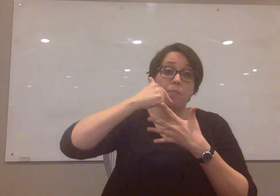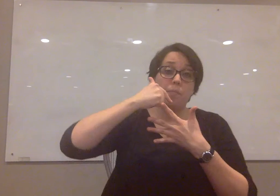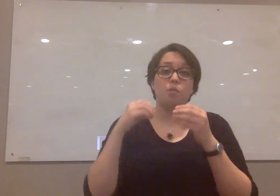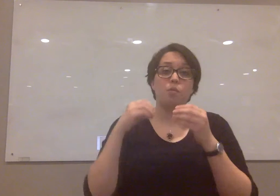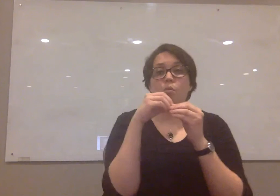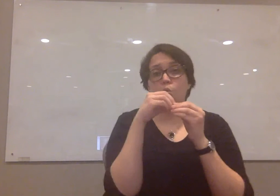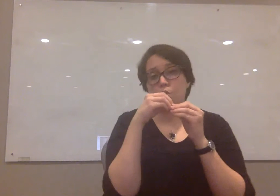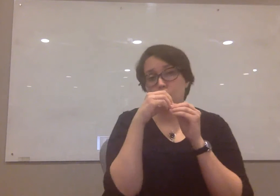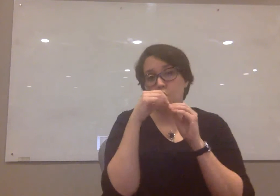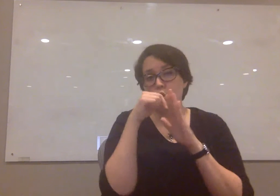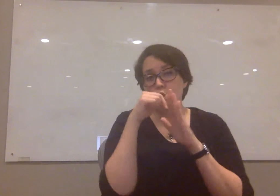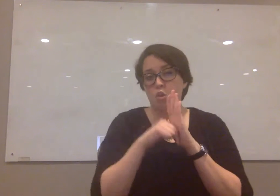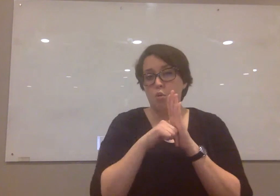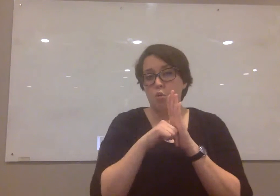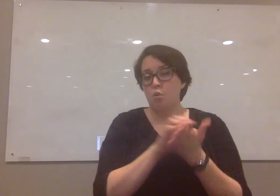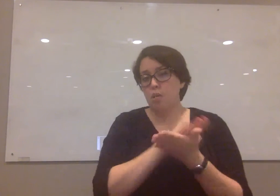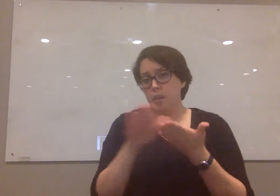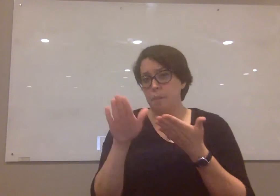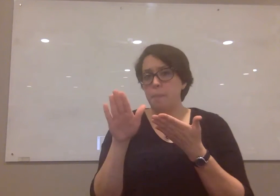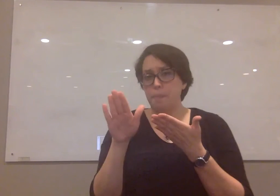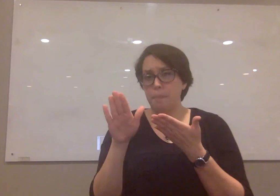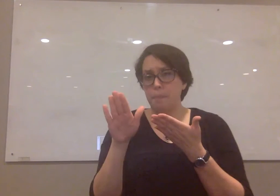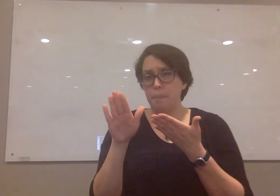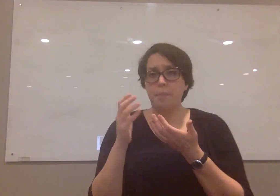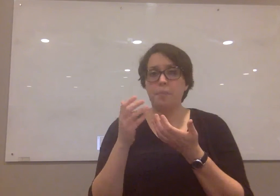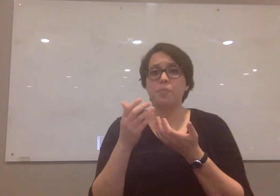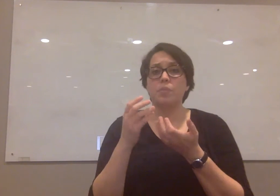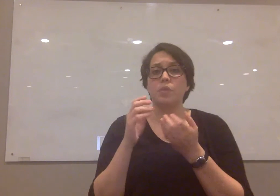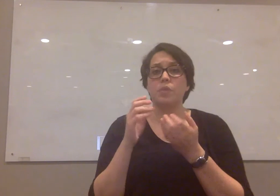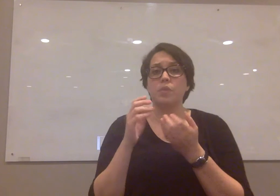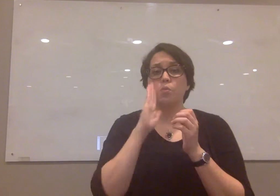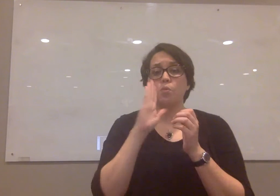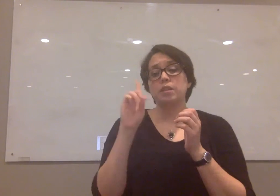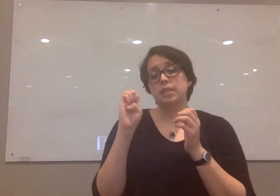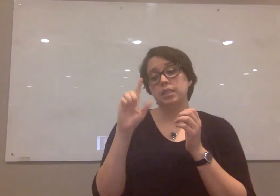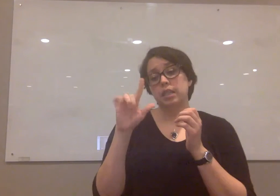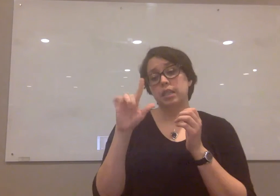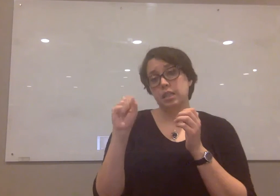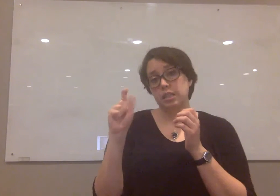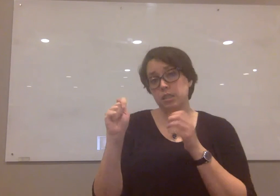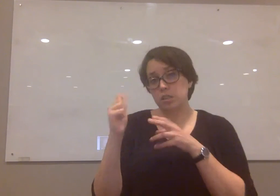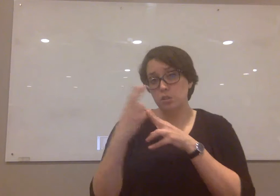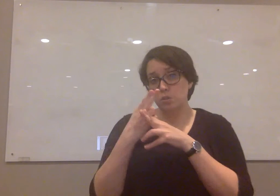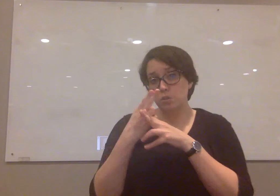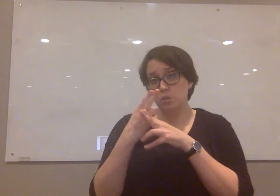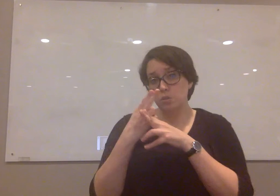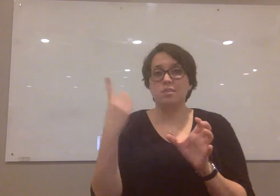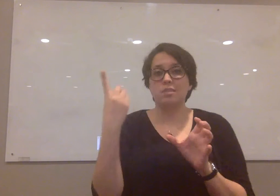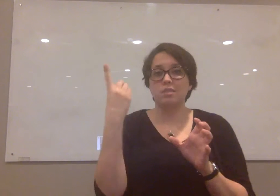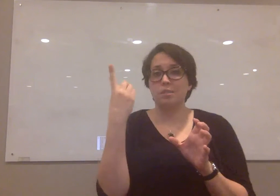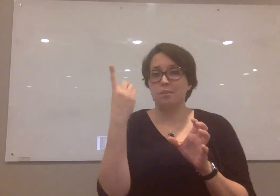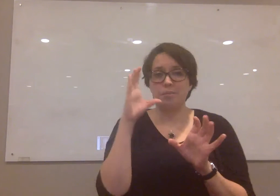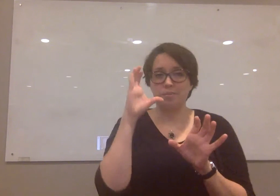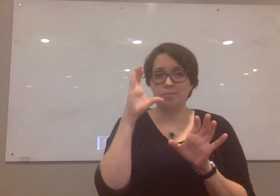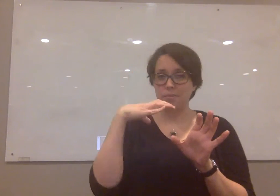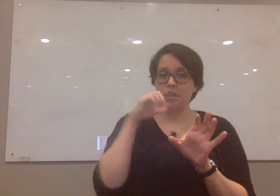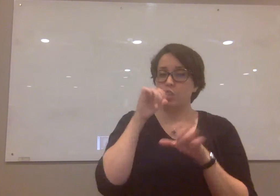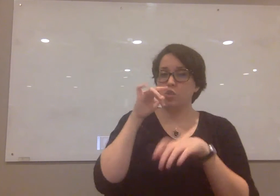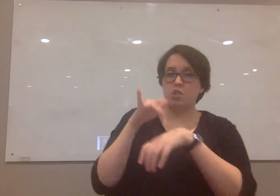cleanup to say, well, we're going to delist that user. They've done something hinky. We won't touch their data anymore. But